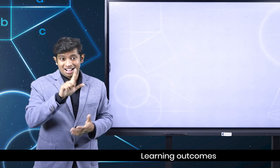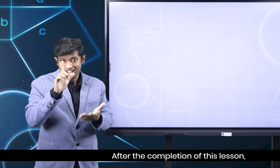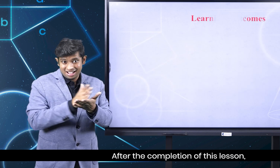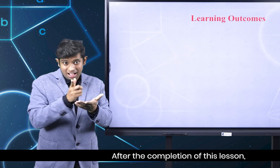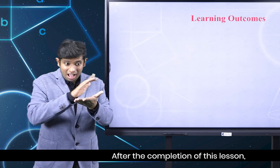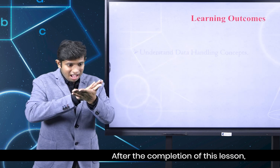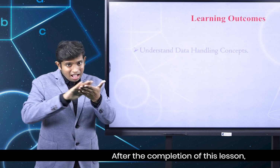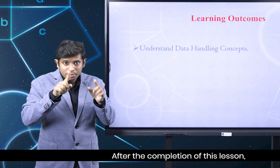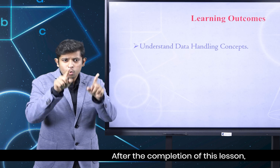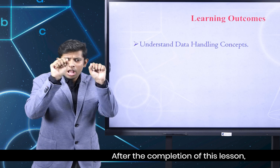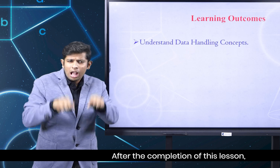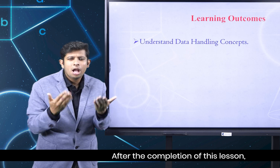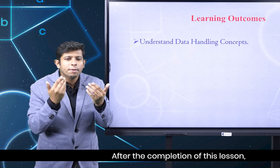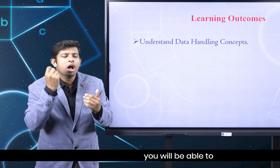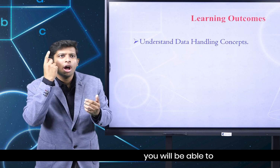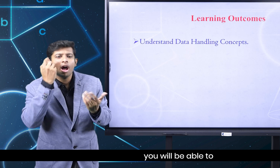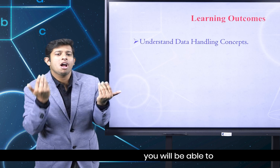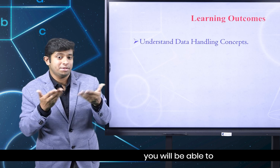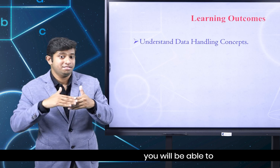After the completion of this lesson, you will be able to